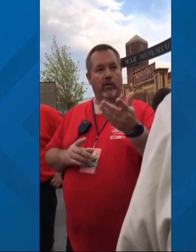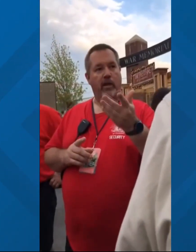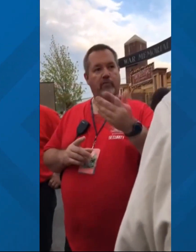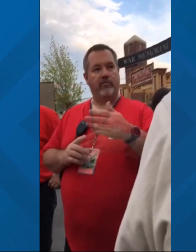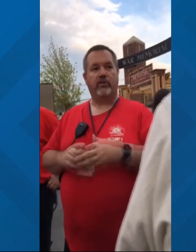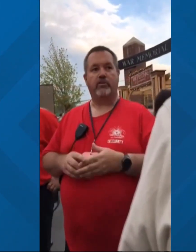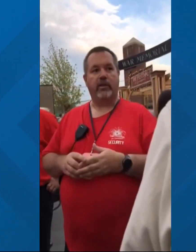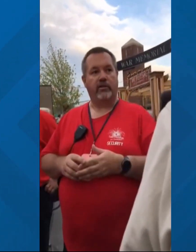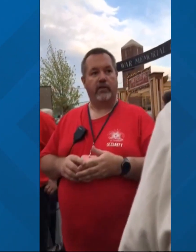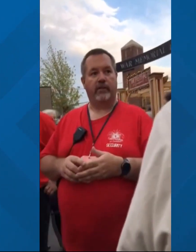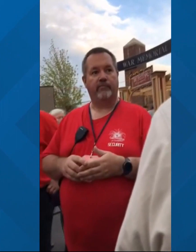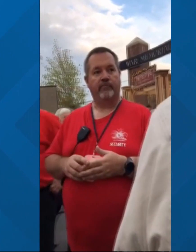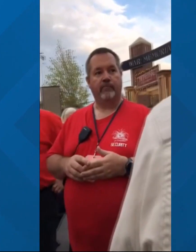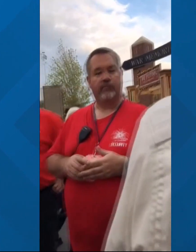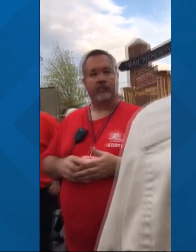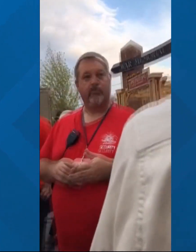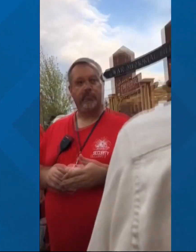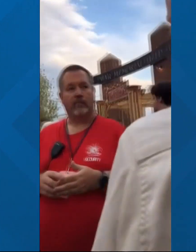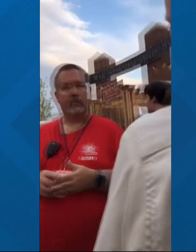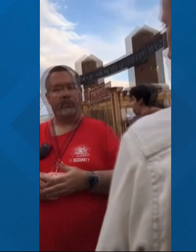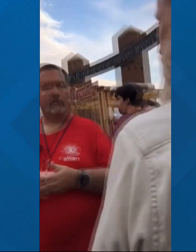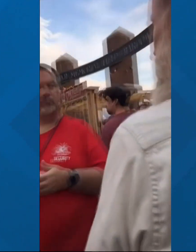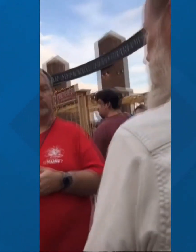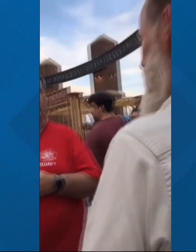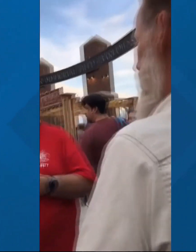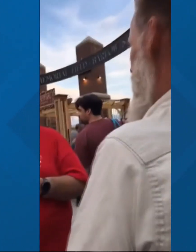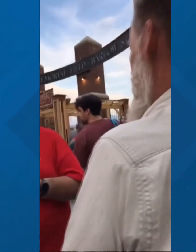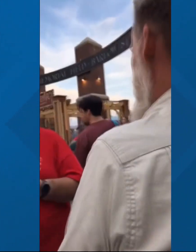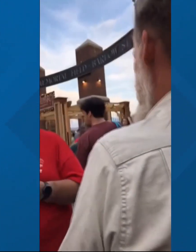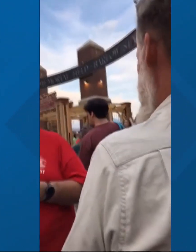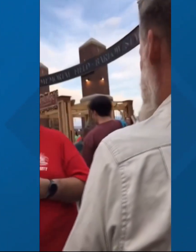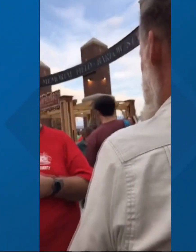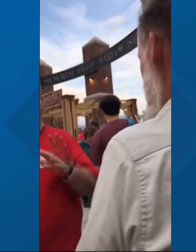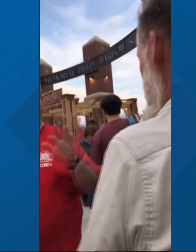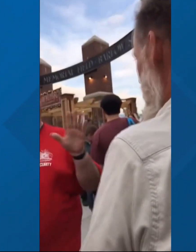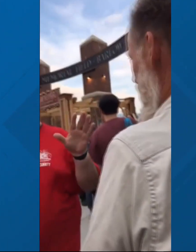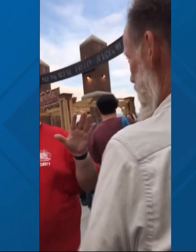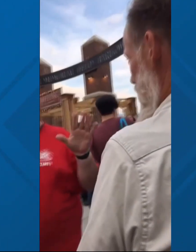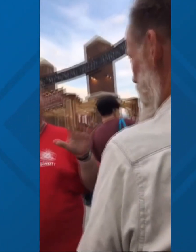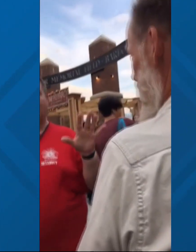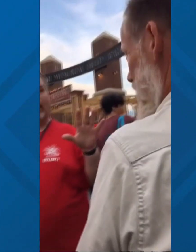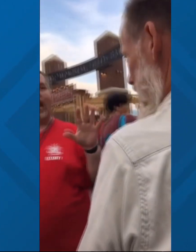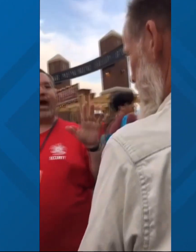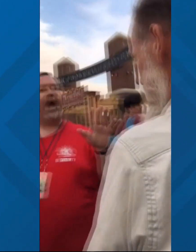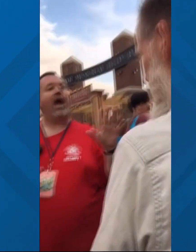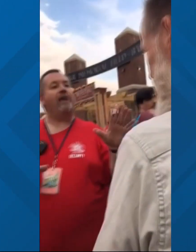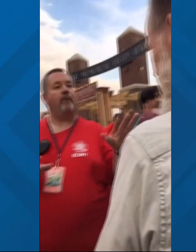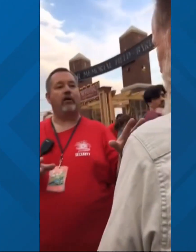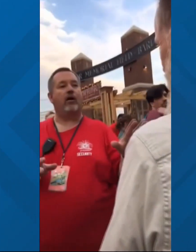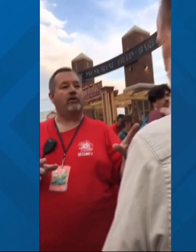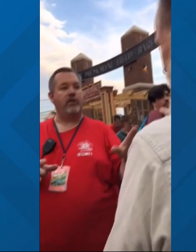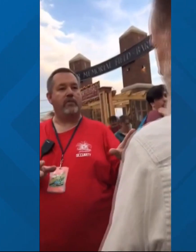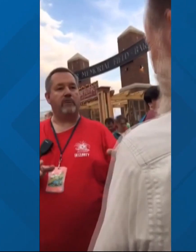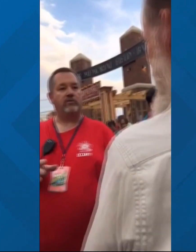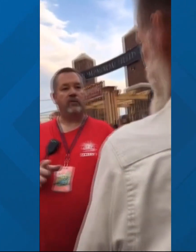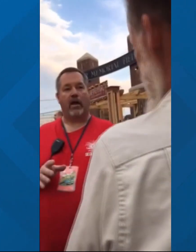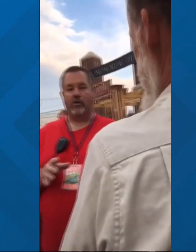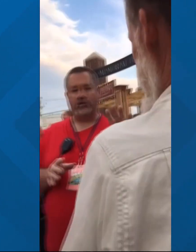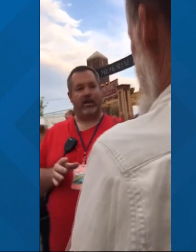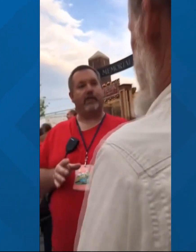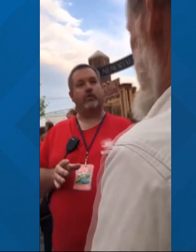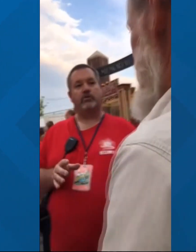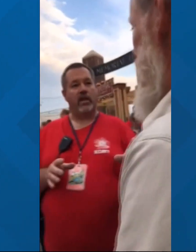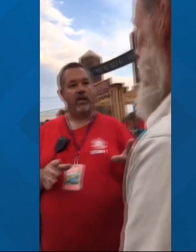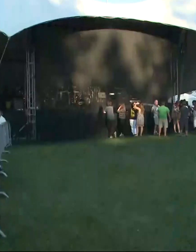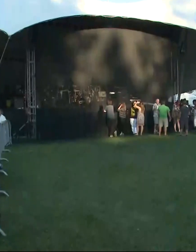you over and refund your money to you. A local man and concealed carry advocate wasn't allowed to enter the festival at War Memorial Field because he